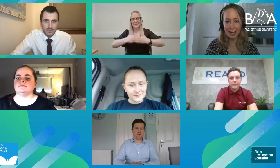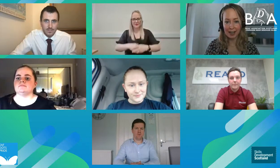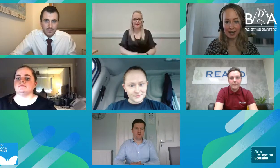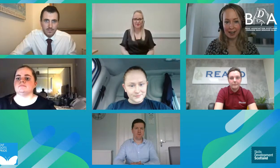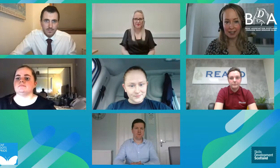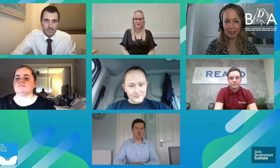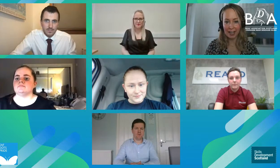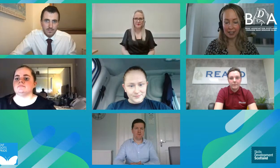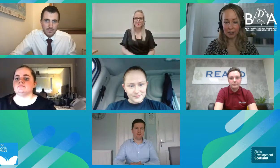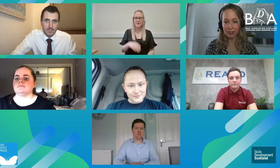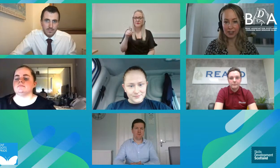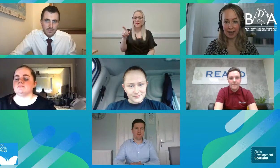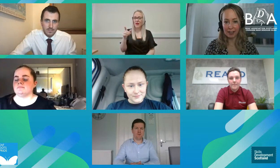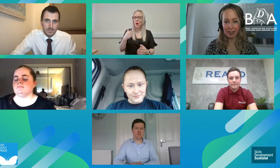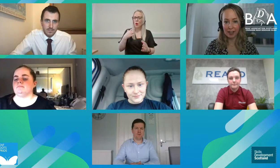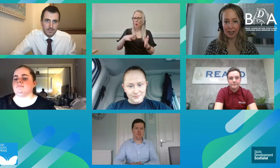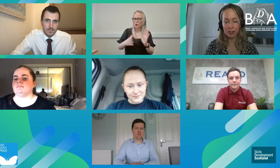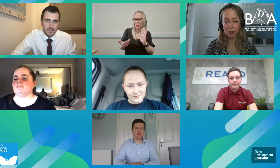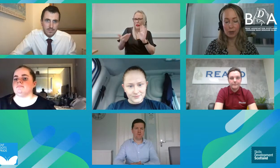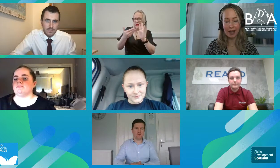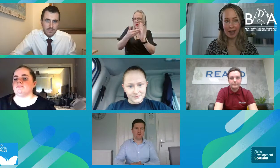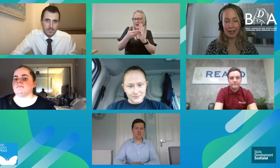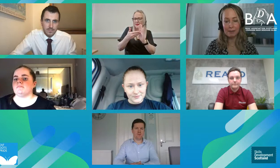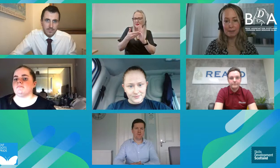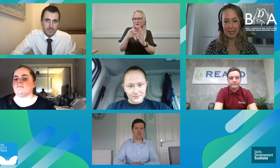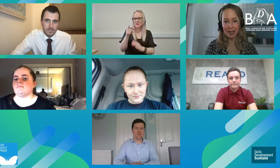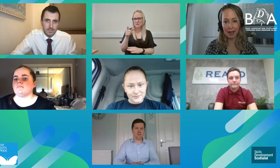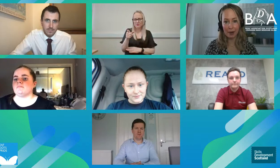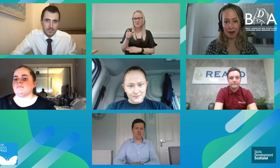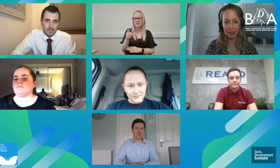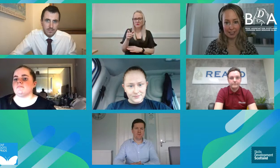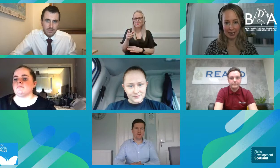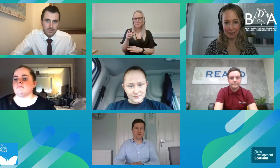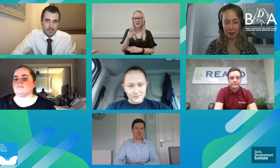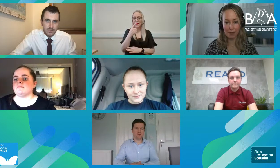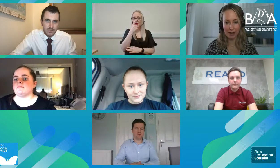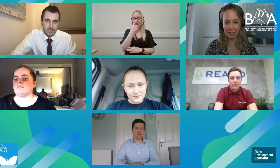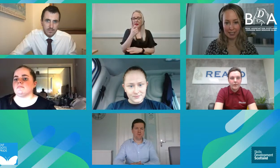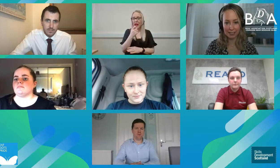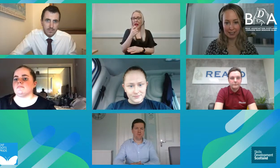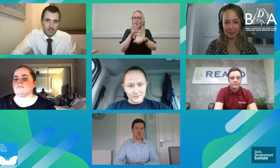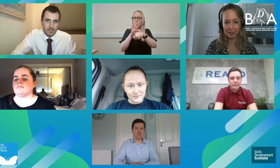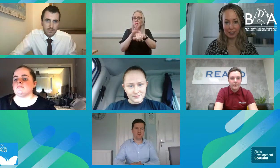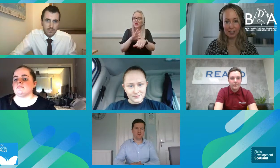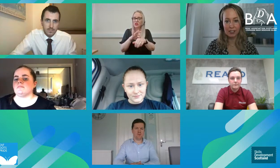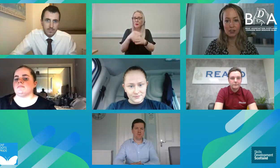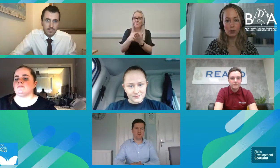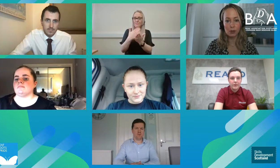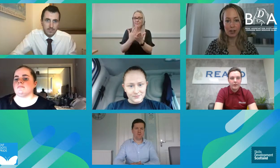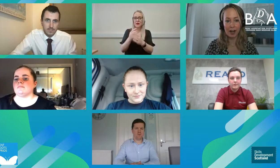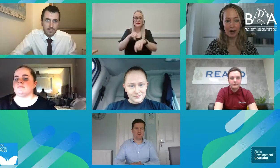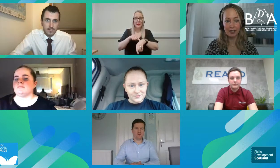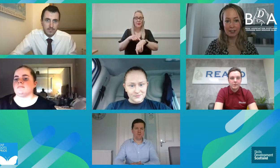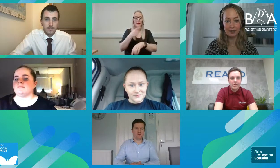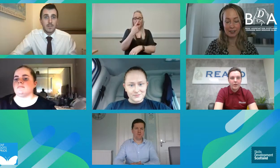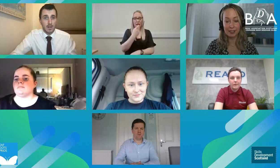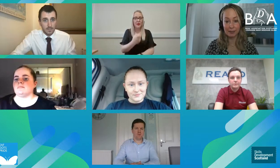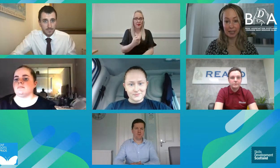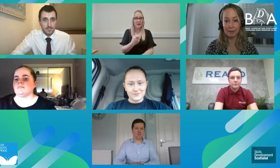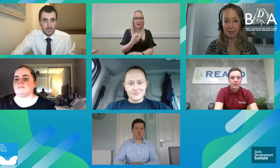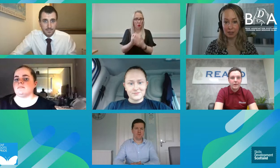I'll just add on to that you can be a part-time apprentice. So there